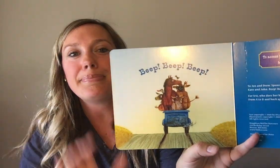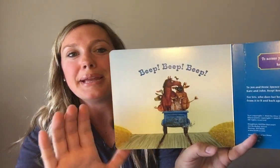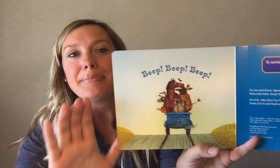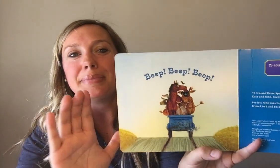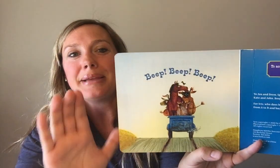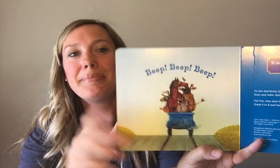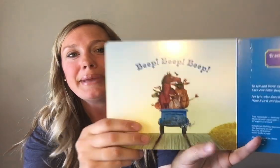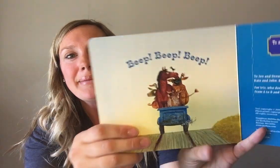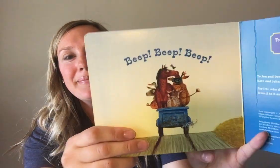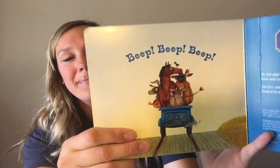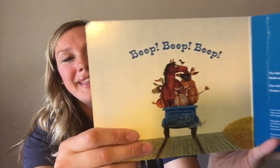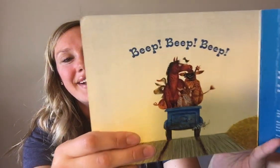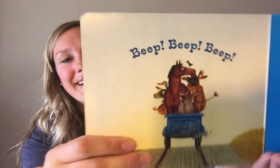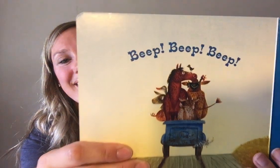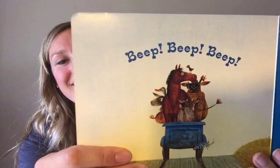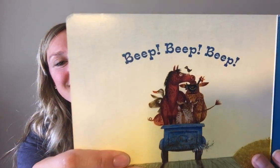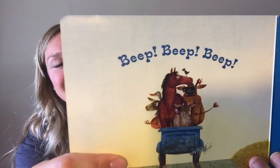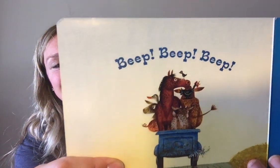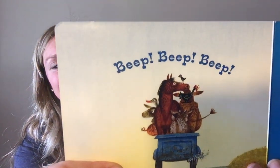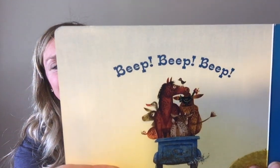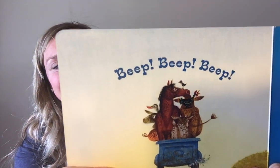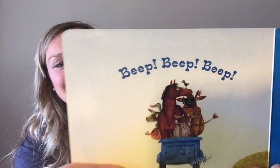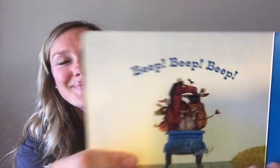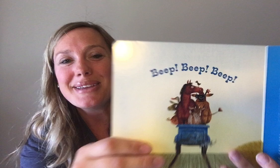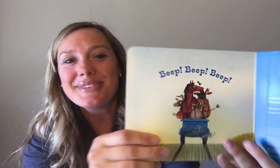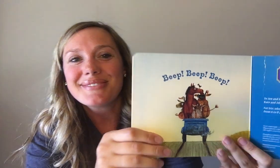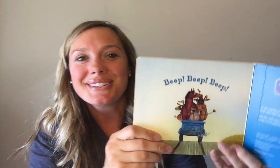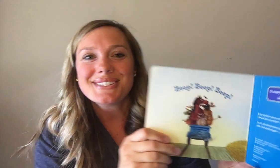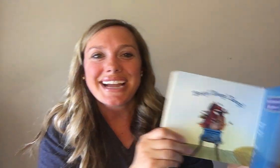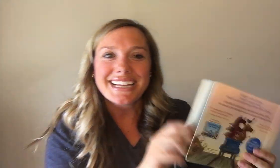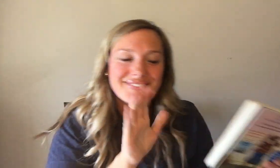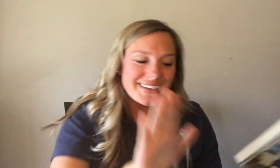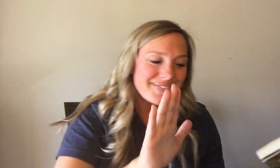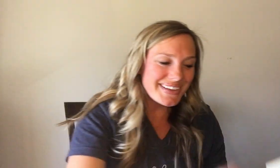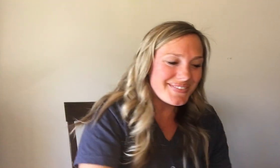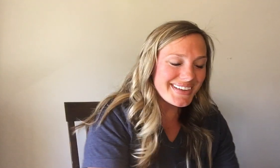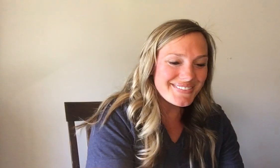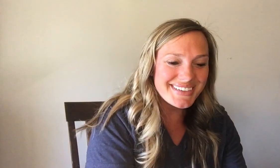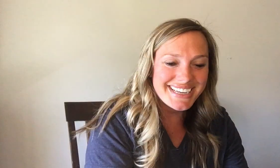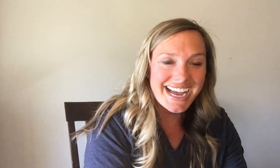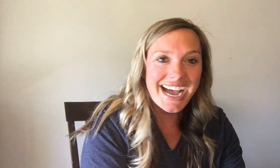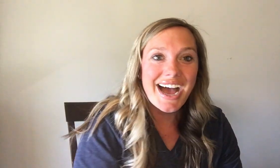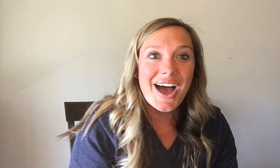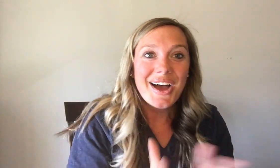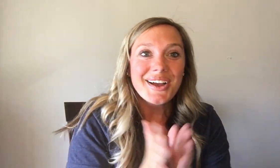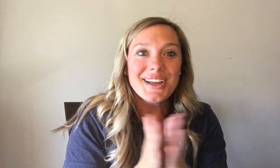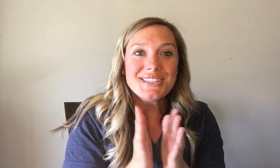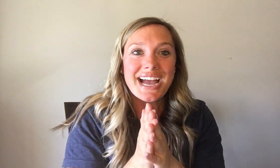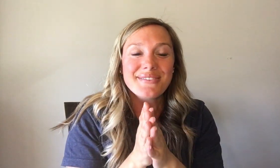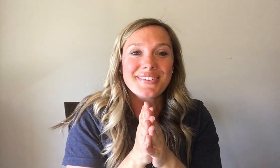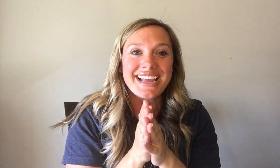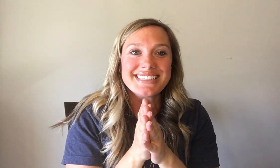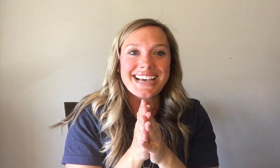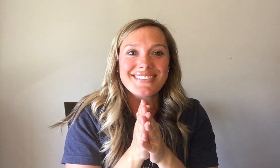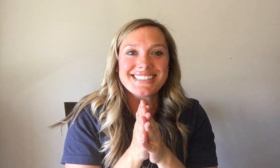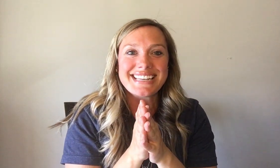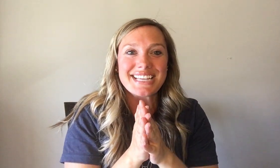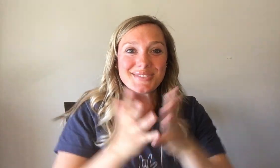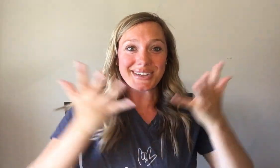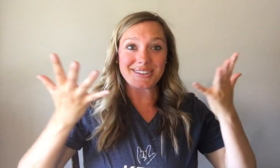Beep, beep, beep, there it goes. Can you beep your blue truck? Beep, beep, beep. Good job, friends, that was a nice book, because they